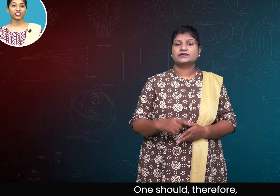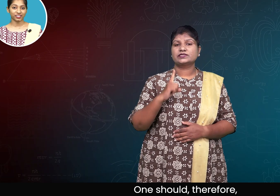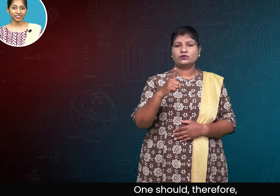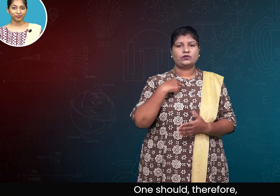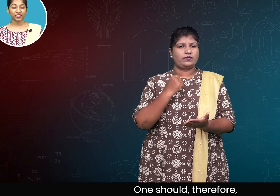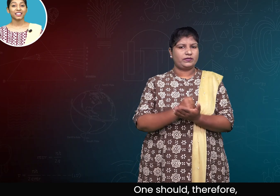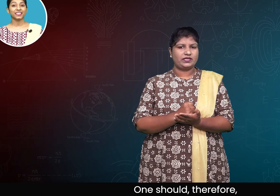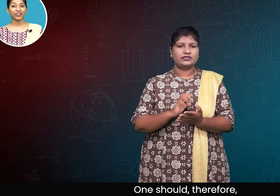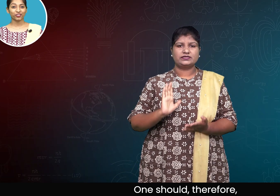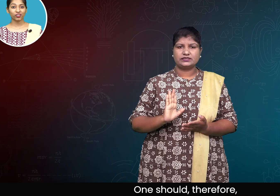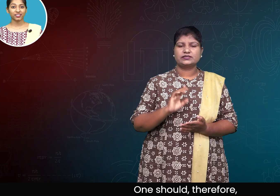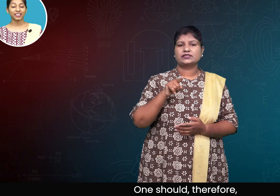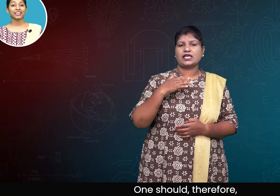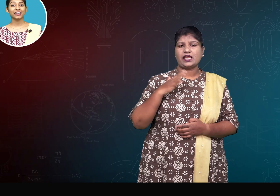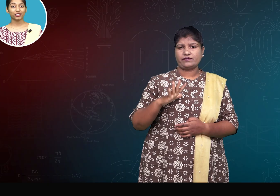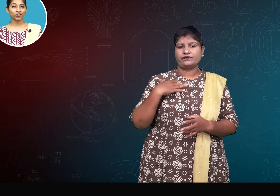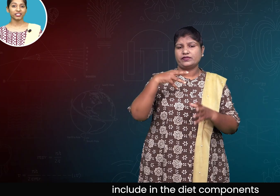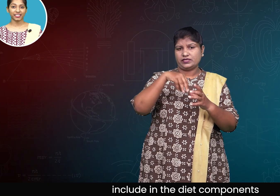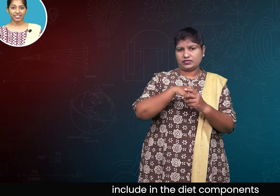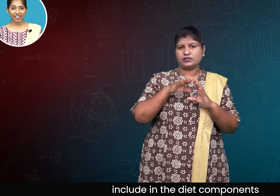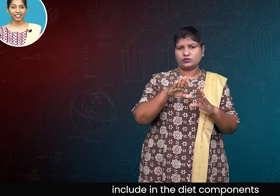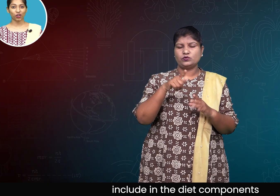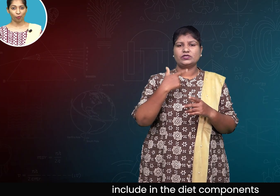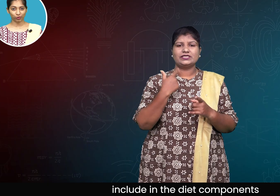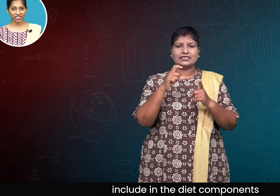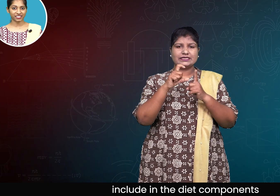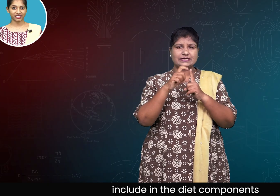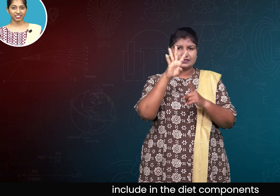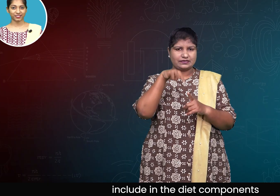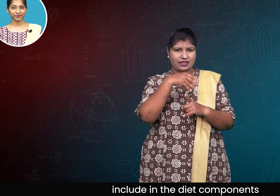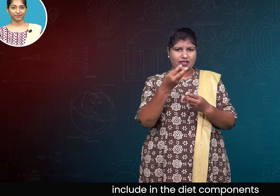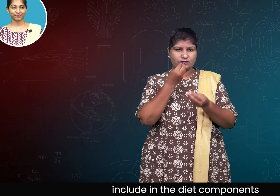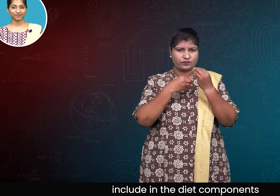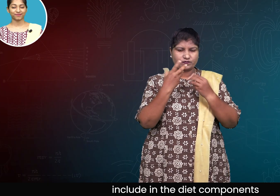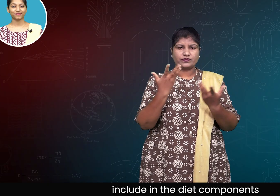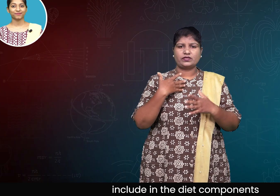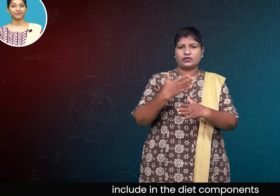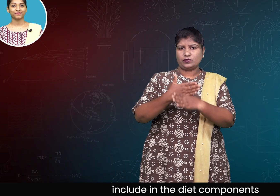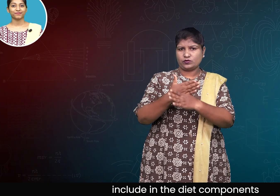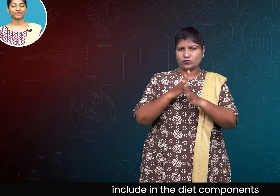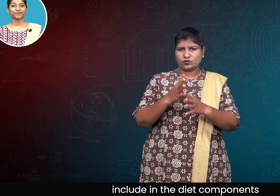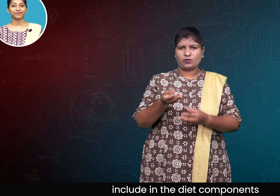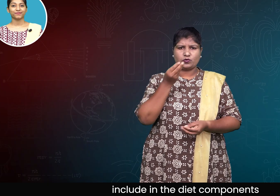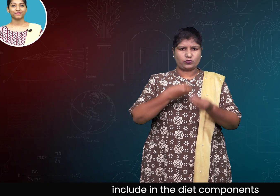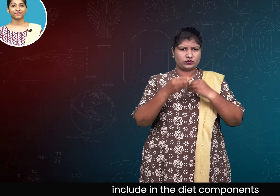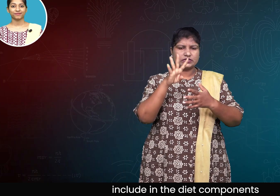One should therefore include in the diet components